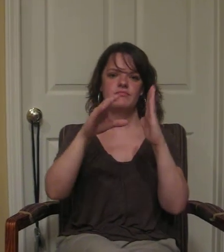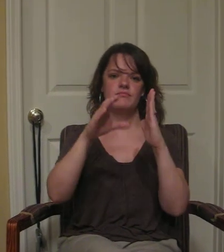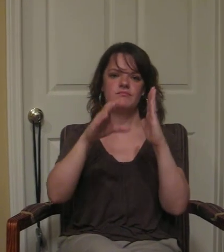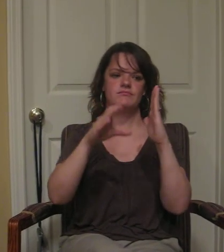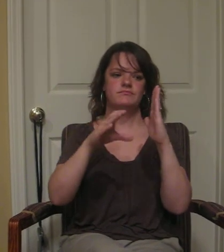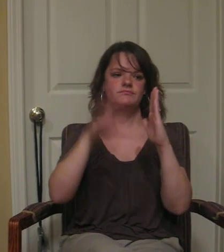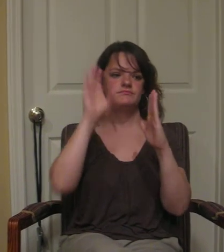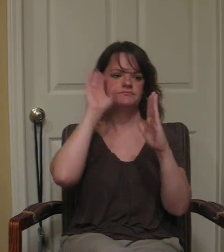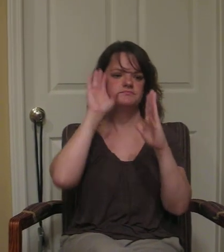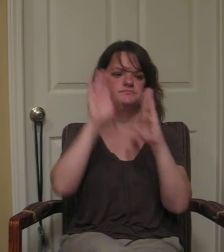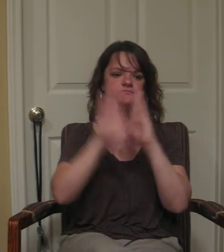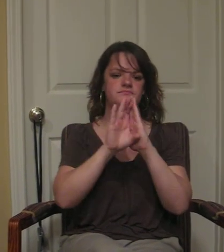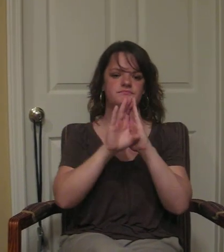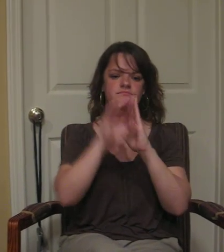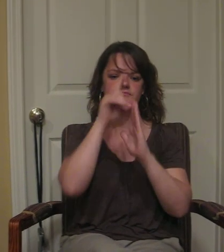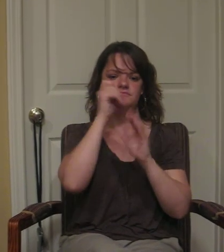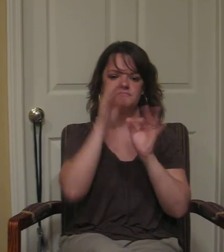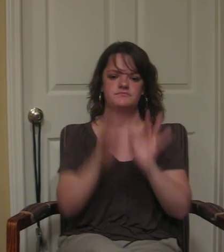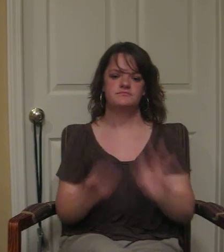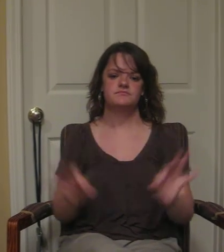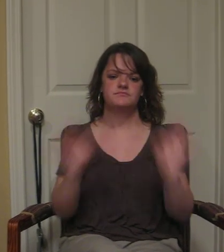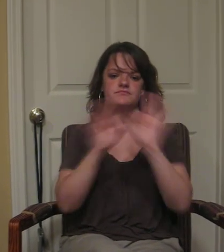all interpreters to know.